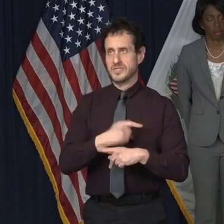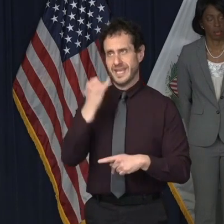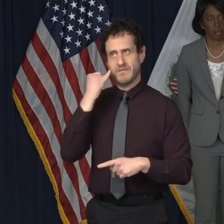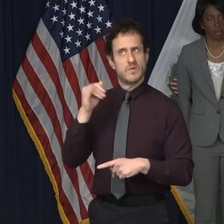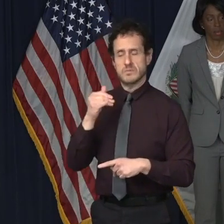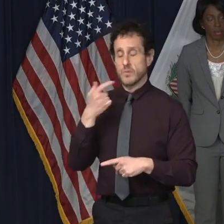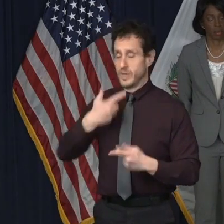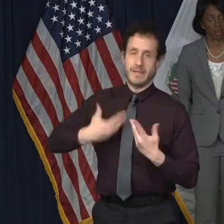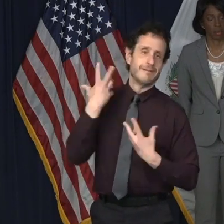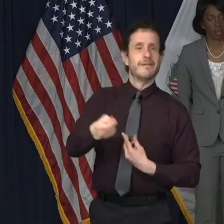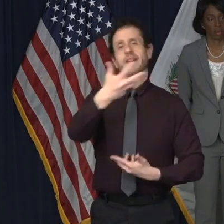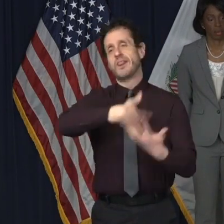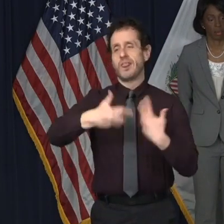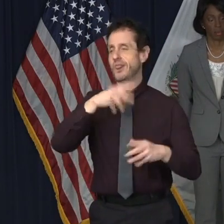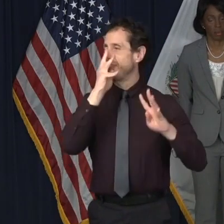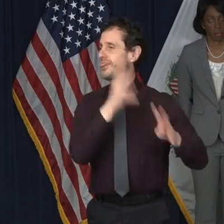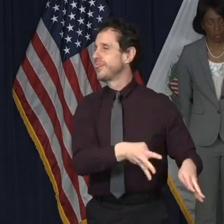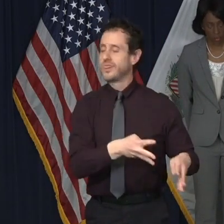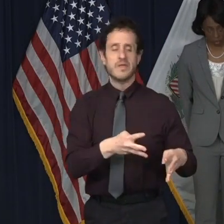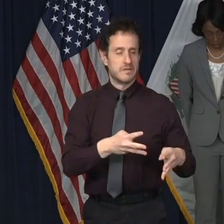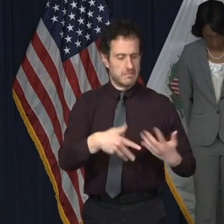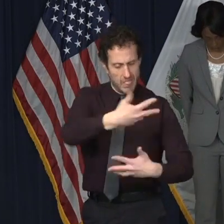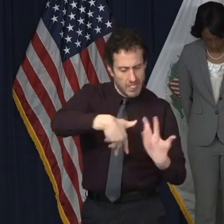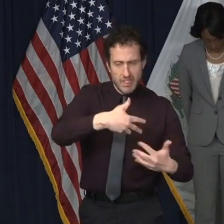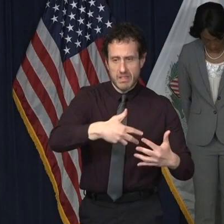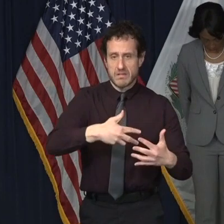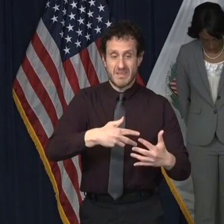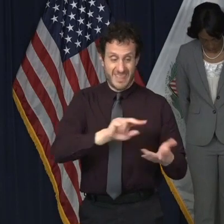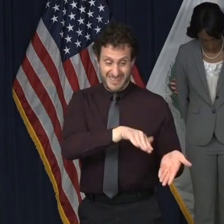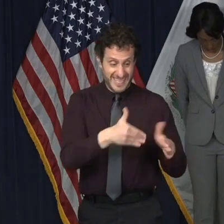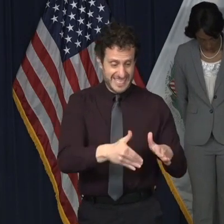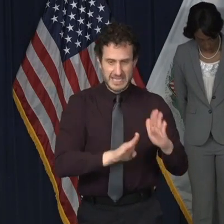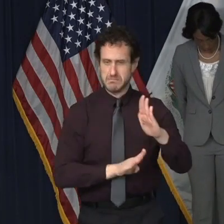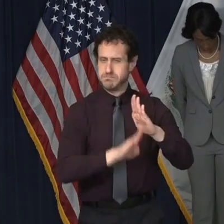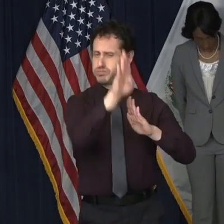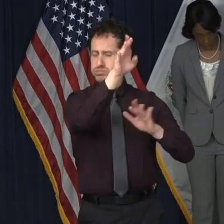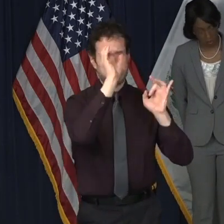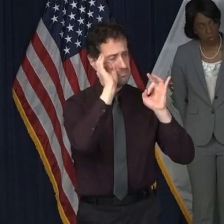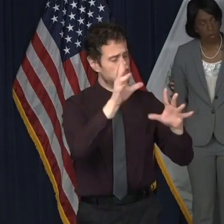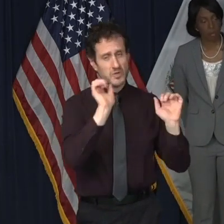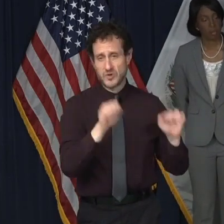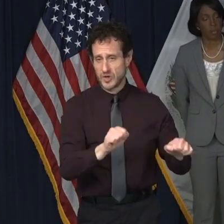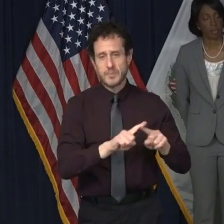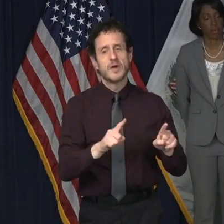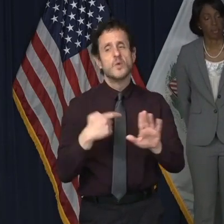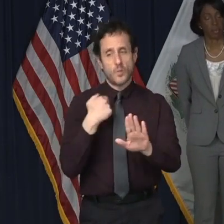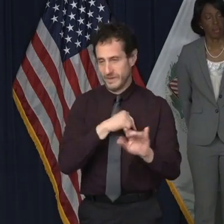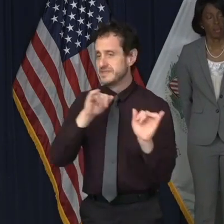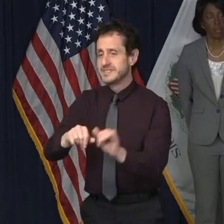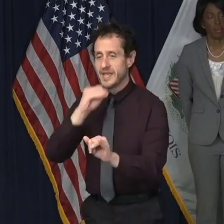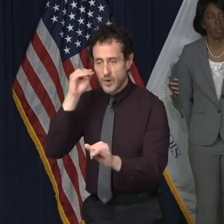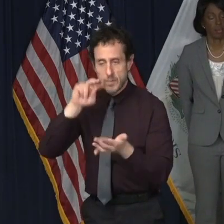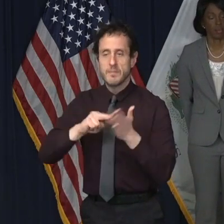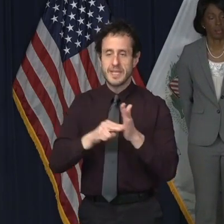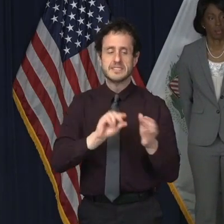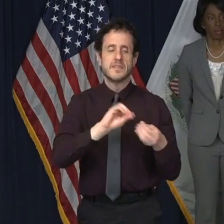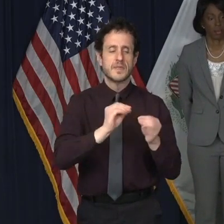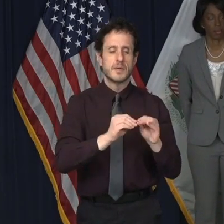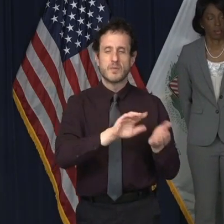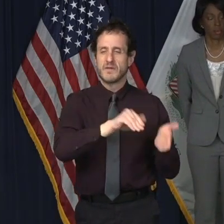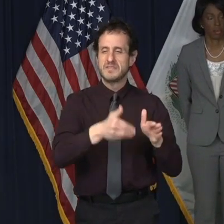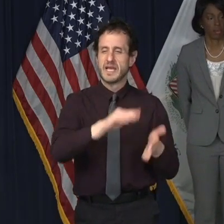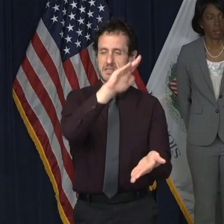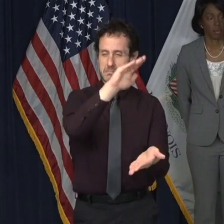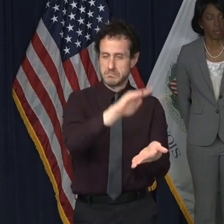had we not implemented those mitigation strategies. The good people of this state have allowed our healthcare professionals